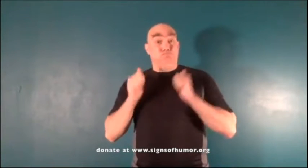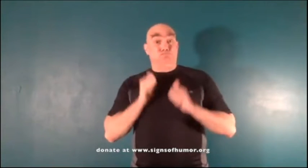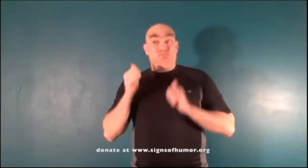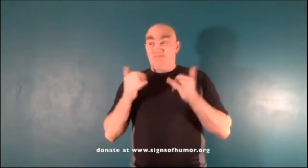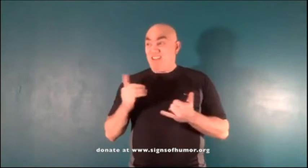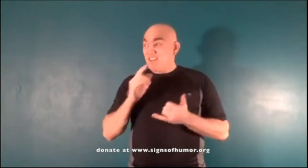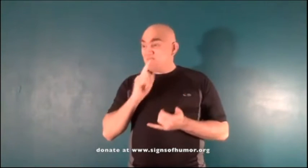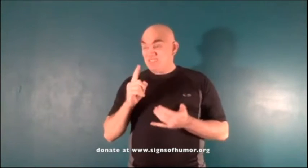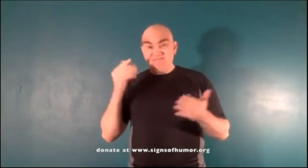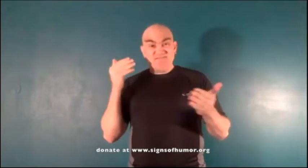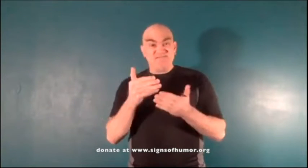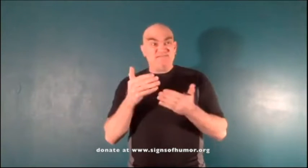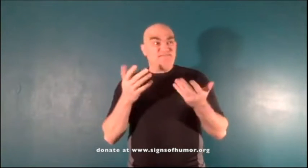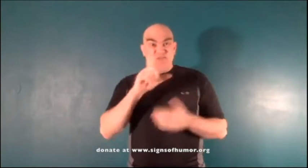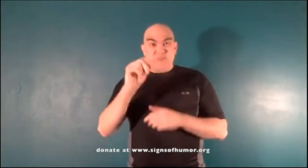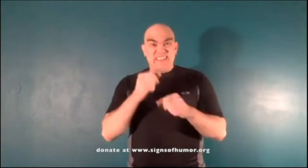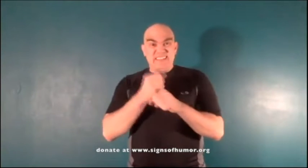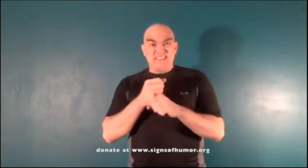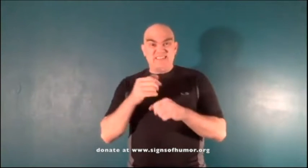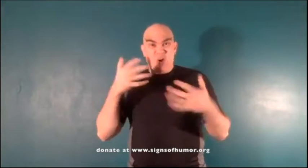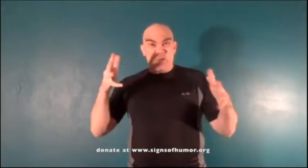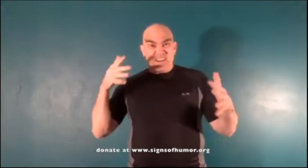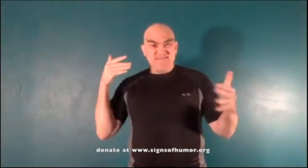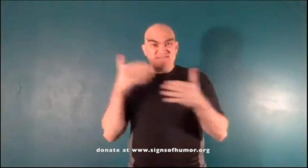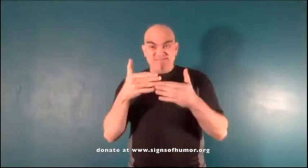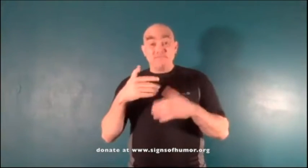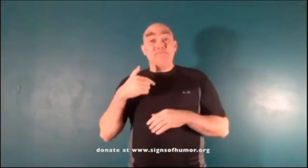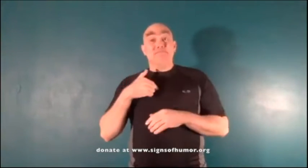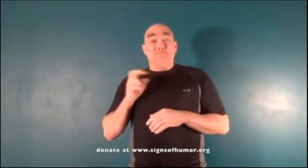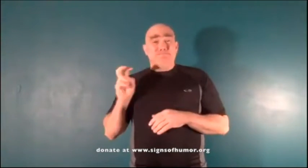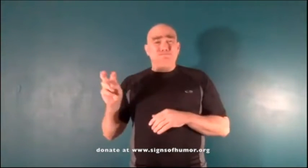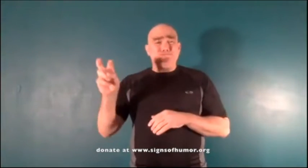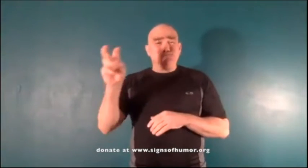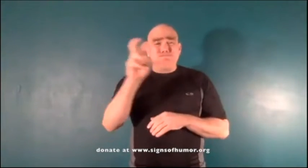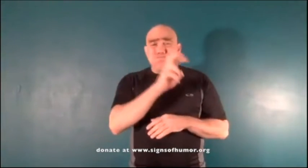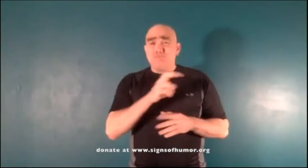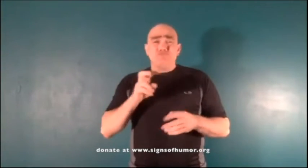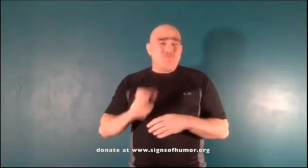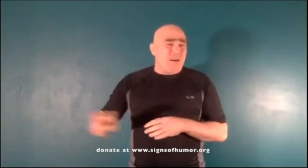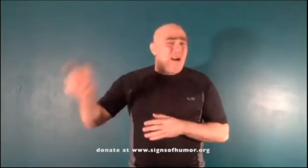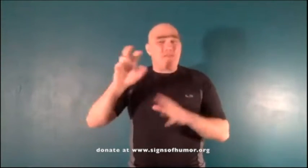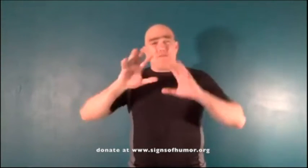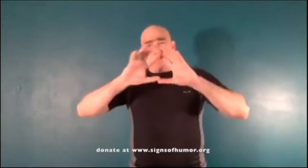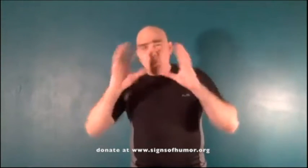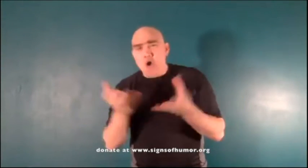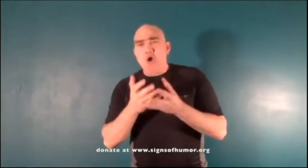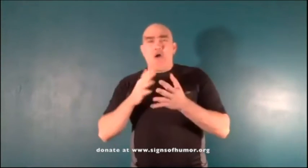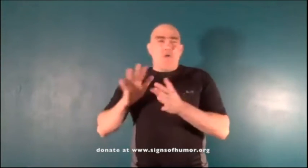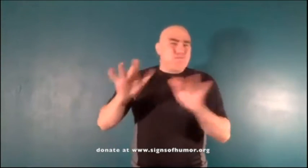And it was interesting just having my own experience and having been traveling and performing for so long